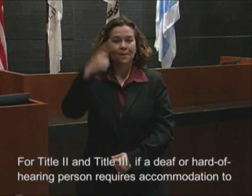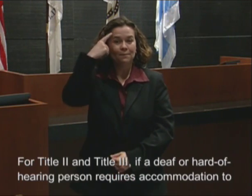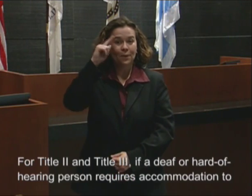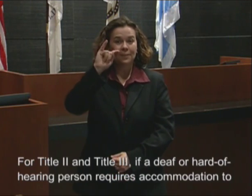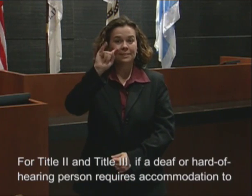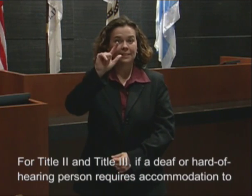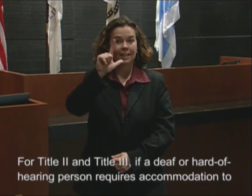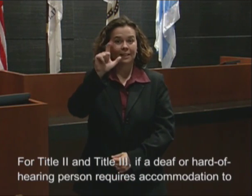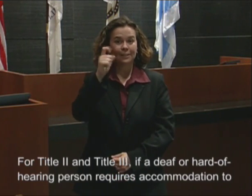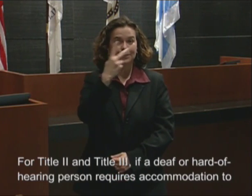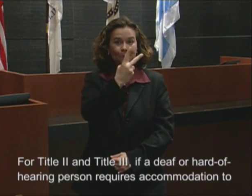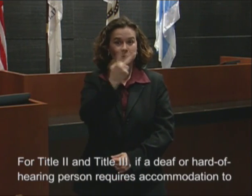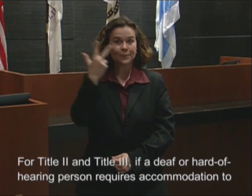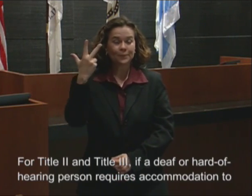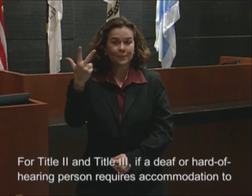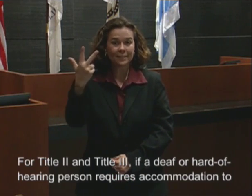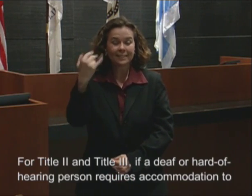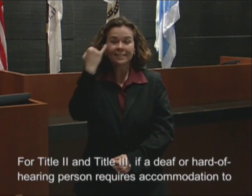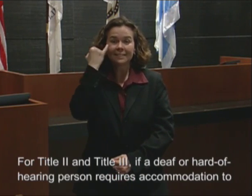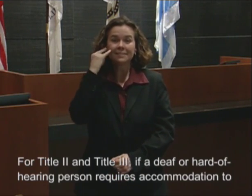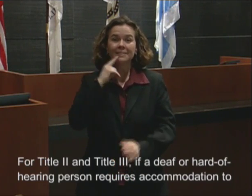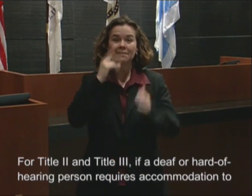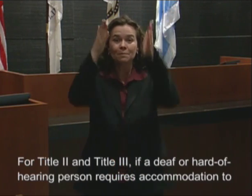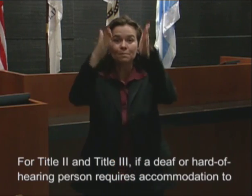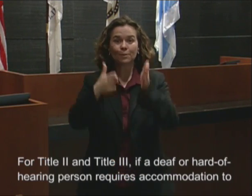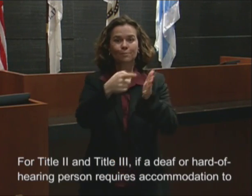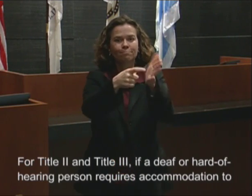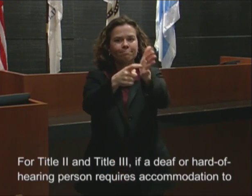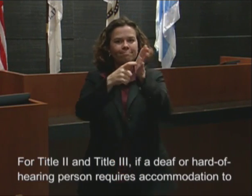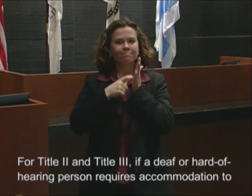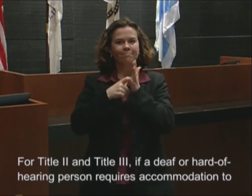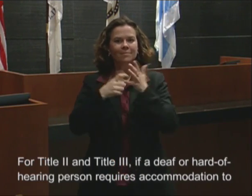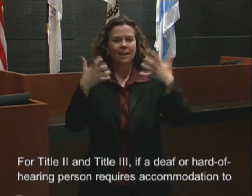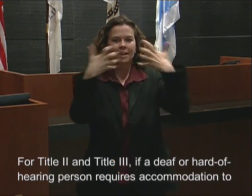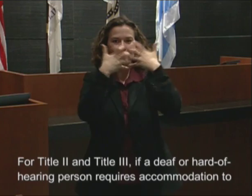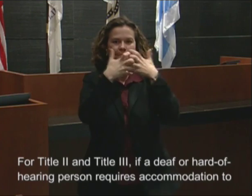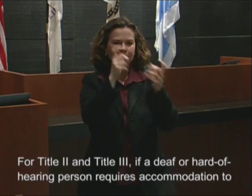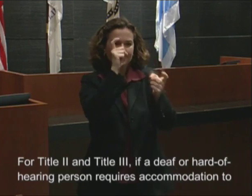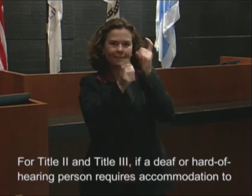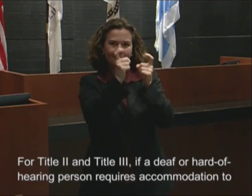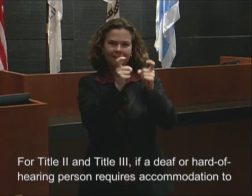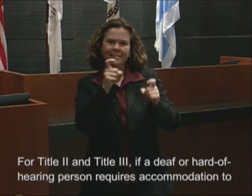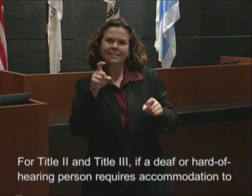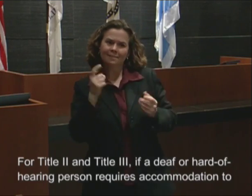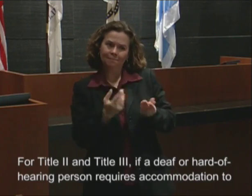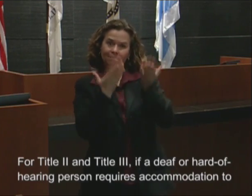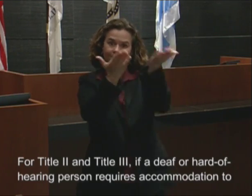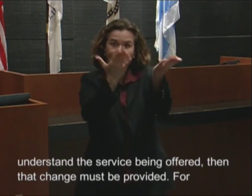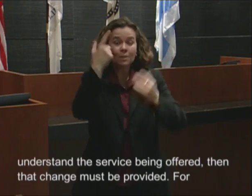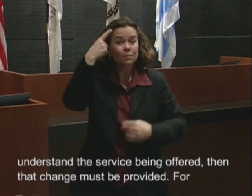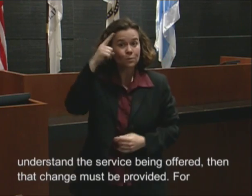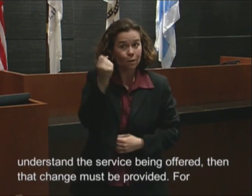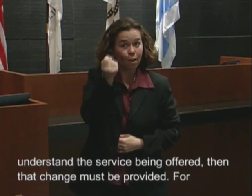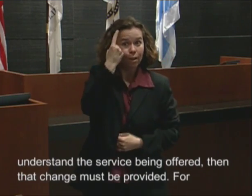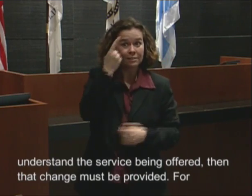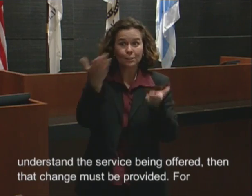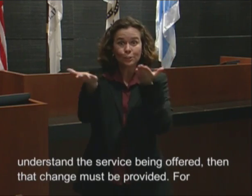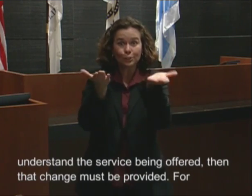For Title II and Title III, if a deaf or hard of hearing person requires accommodation to understand the service being